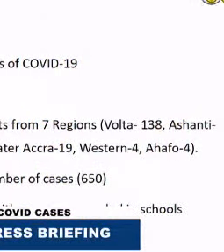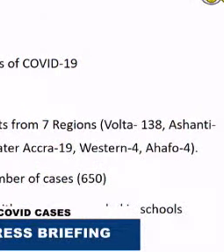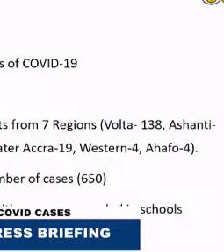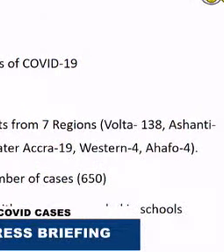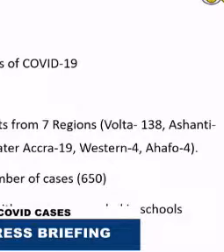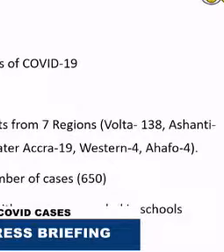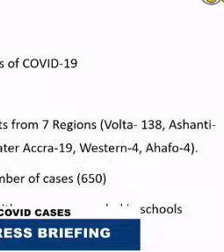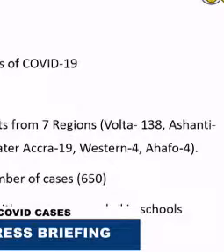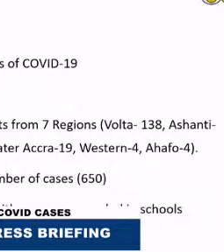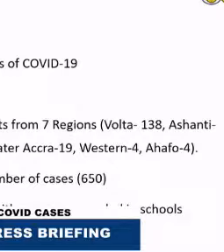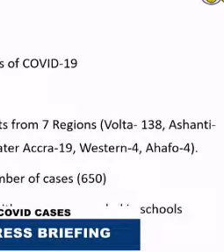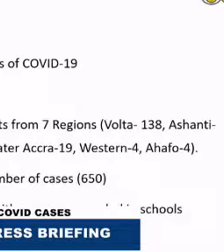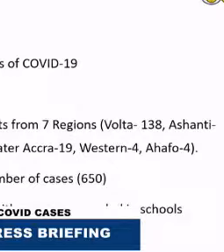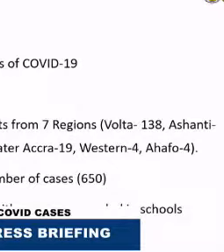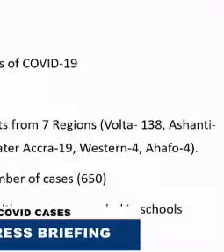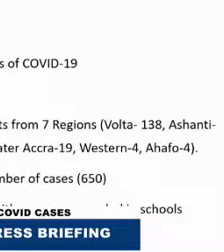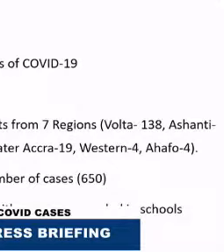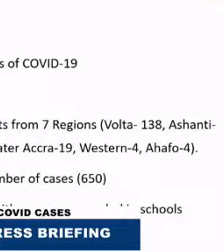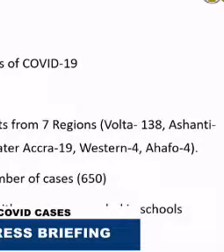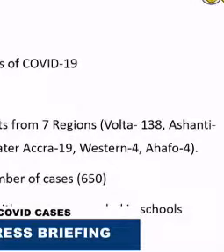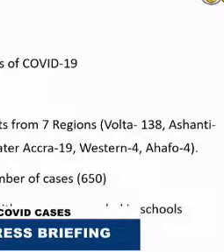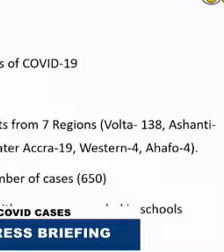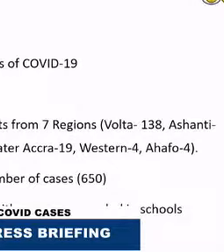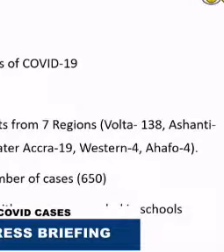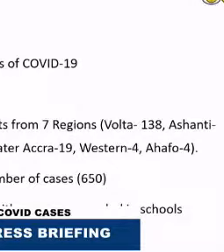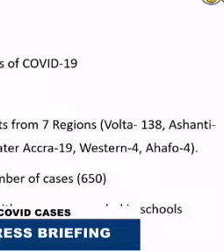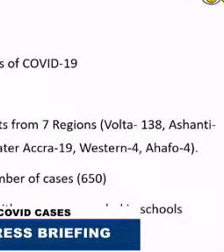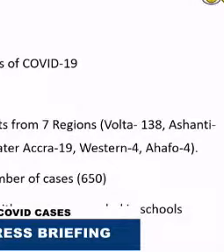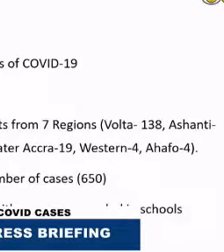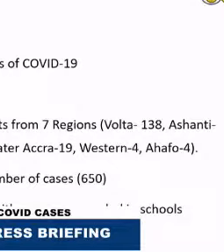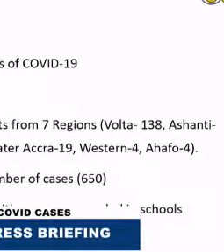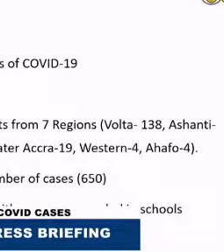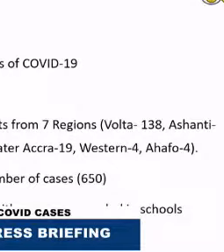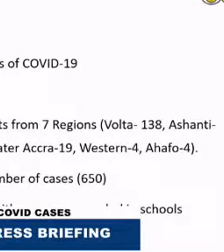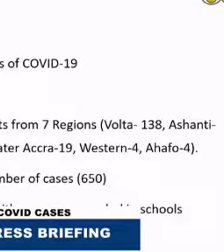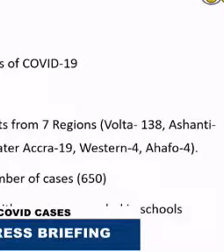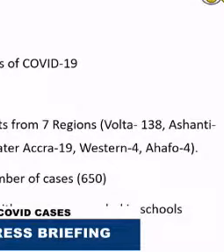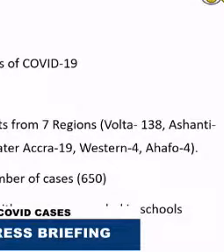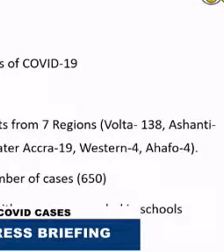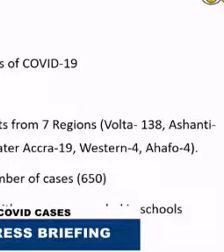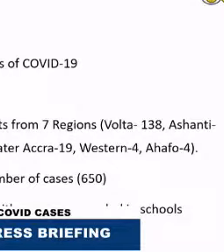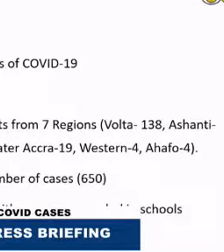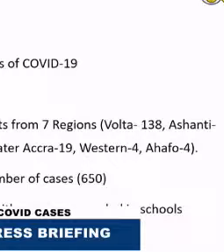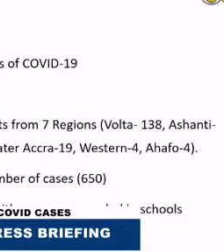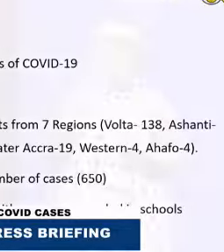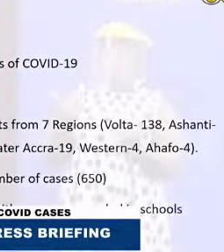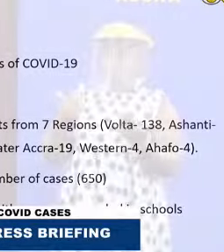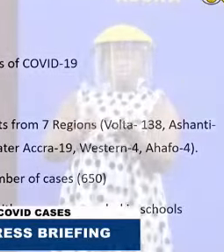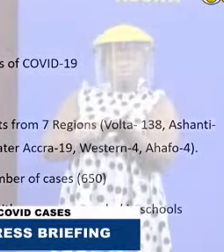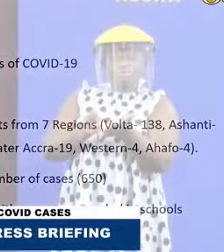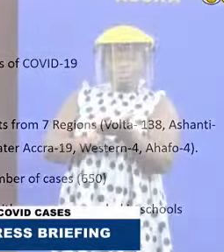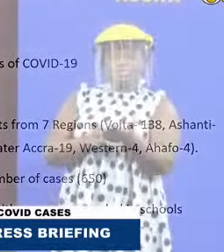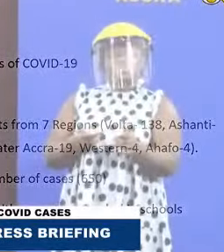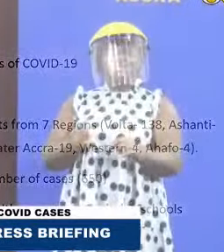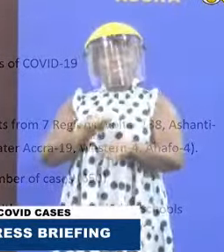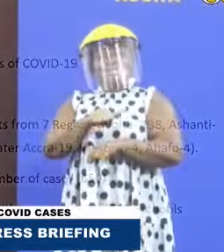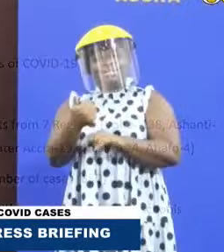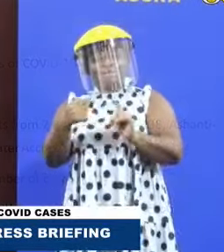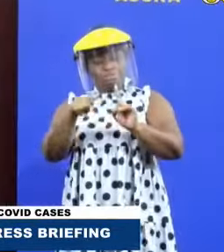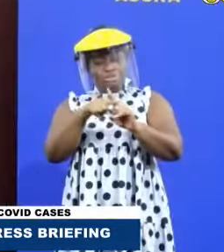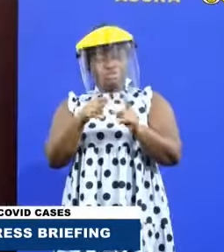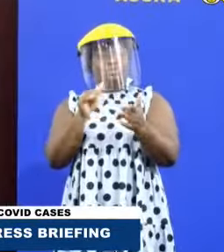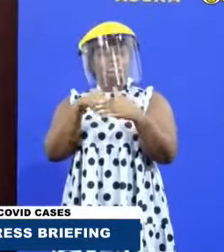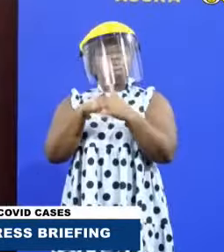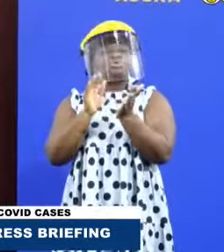Chumota issues. Western has 4, and Ahafo has 4. The rest of the country, the places, have not reported any active